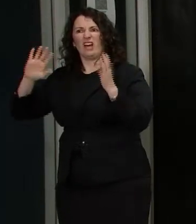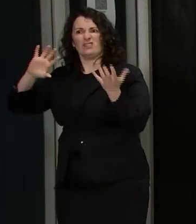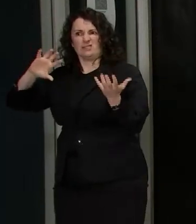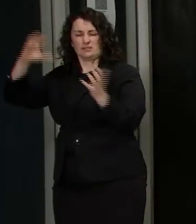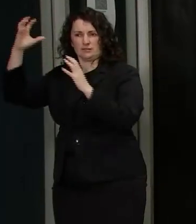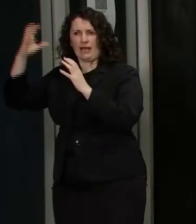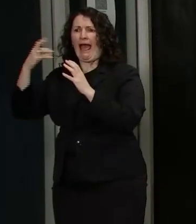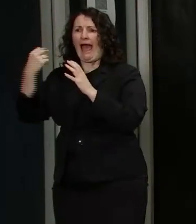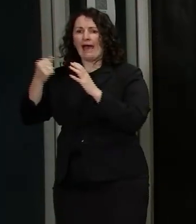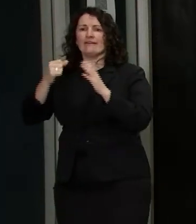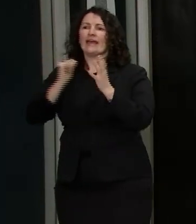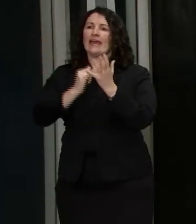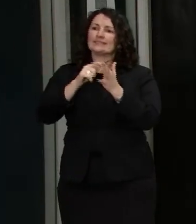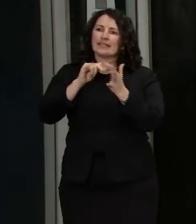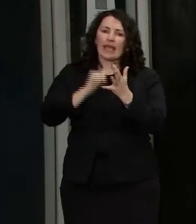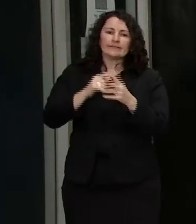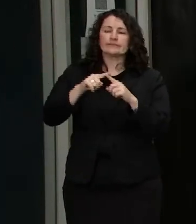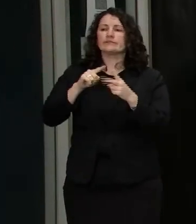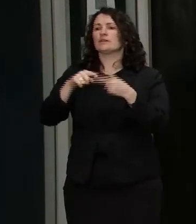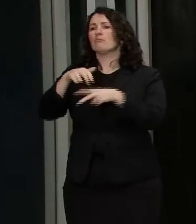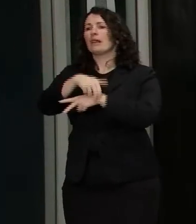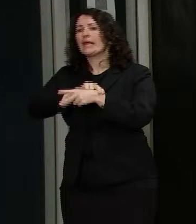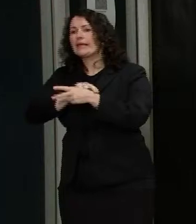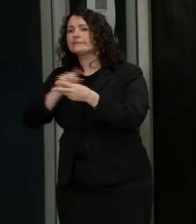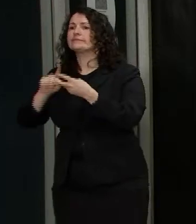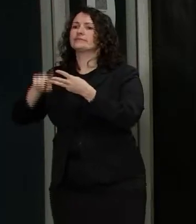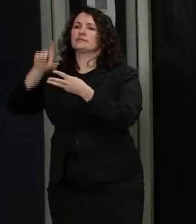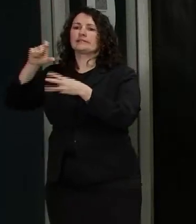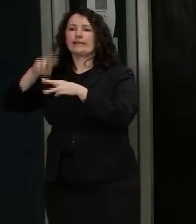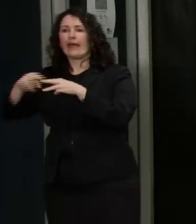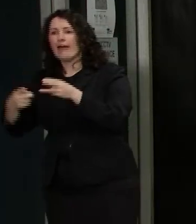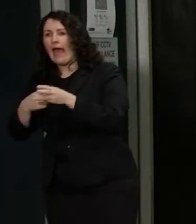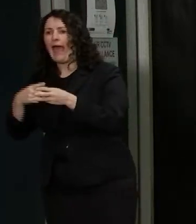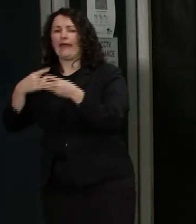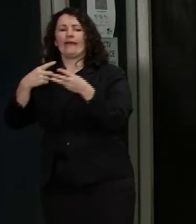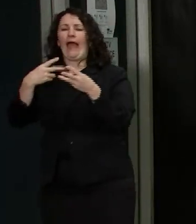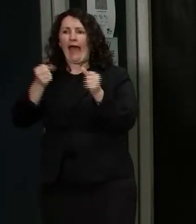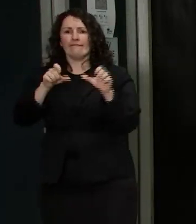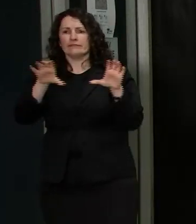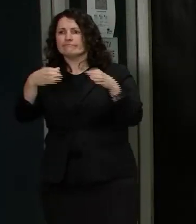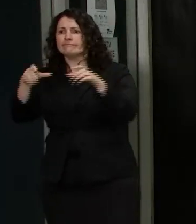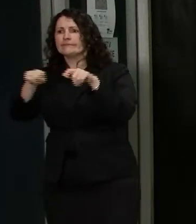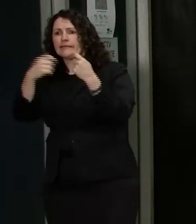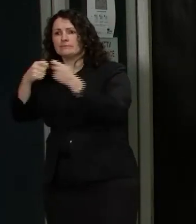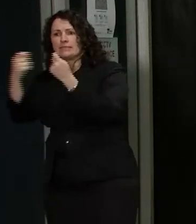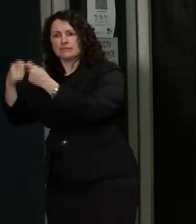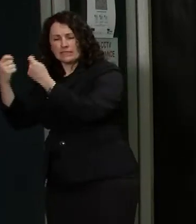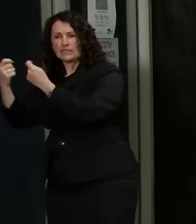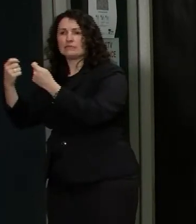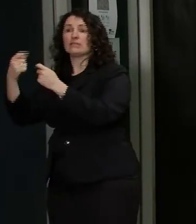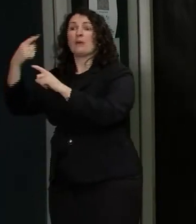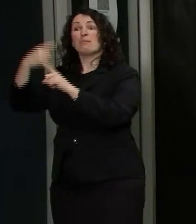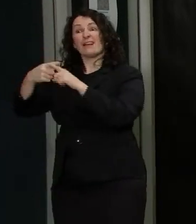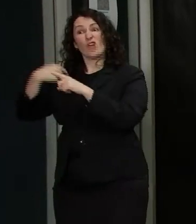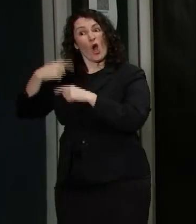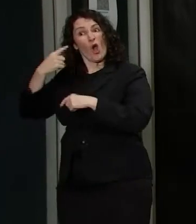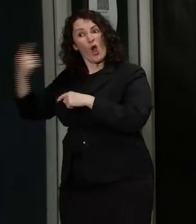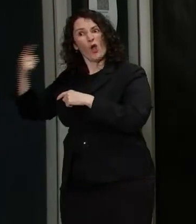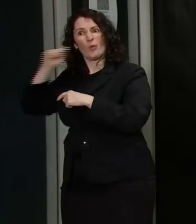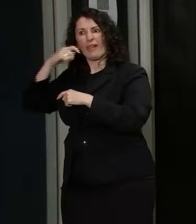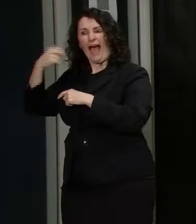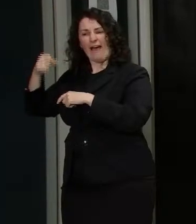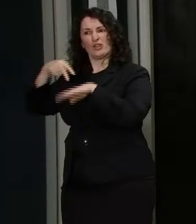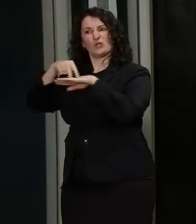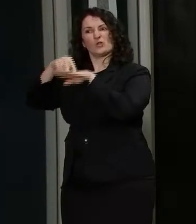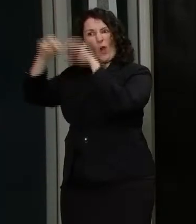any thought, or are you happy with the level of resources, or have you thought about requesting the ADF? Yeah, look, at this point in time, we've